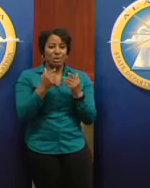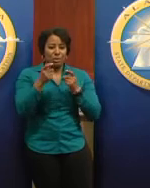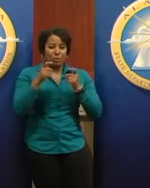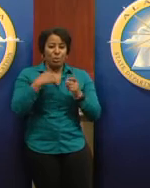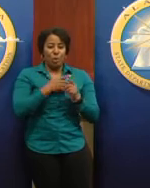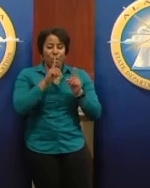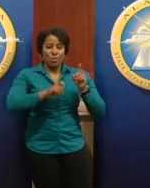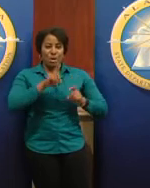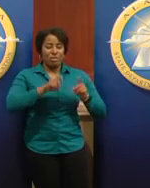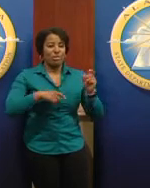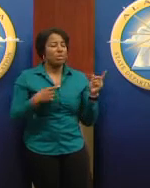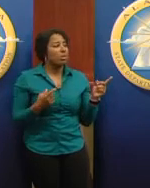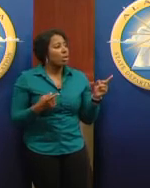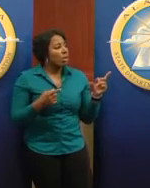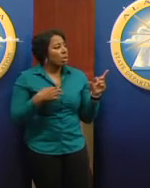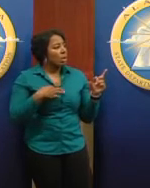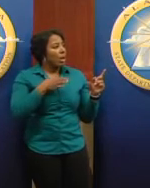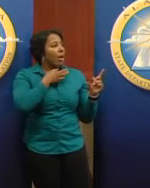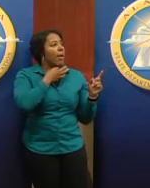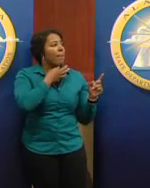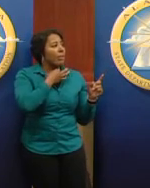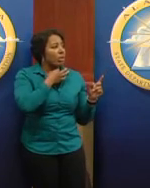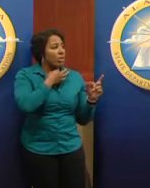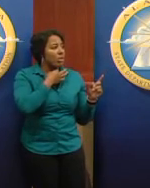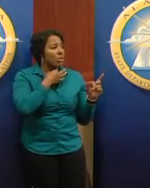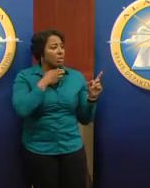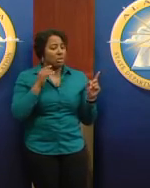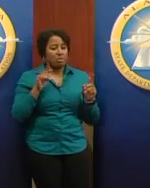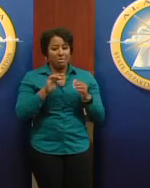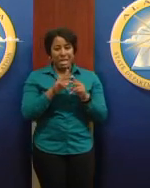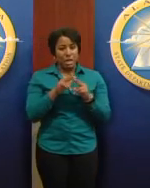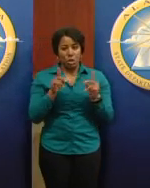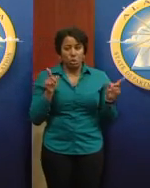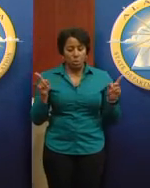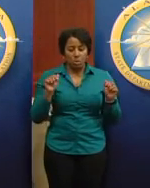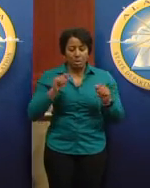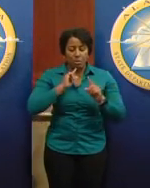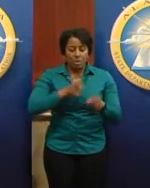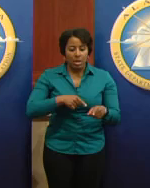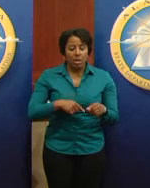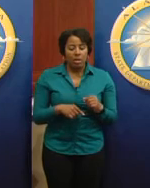so I'm just curious, I'm wondering if you could tell me, Dr. Harris, or if Mackie could respond,